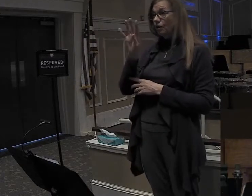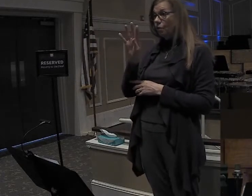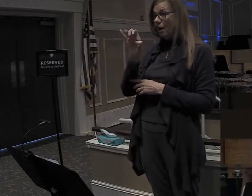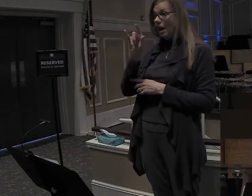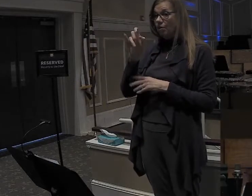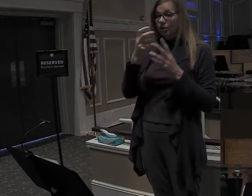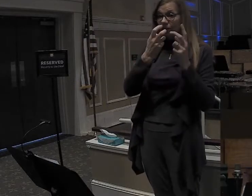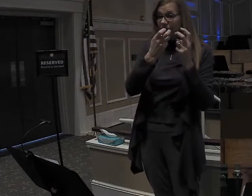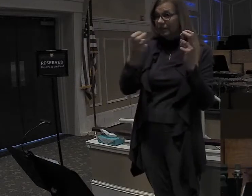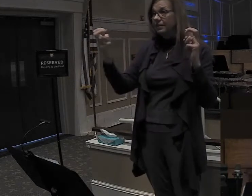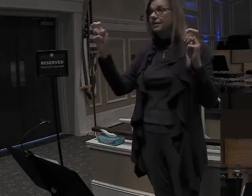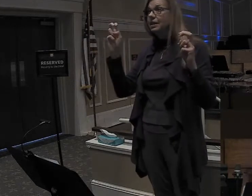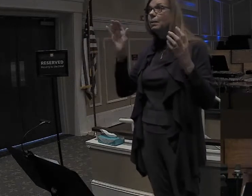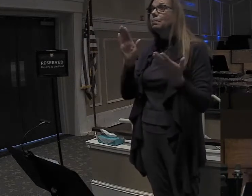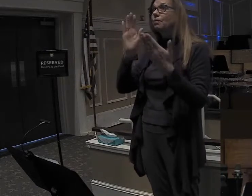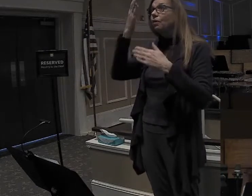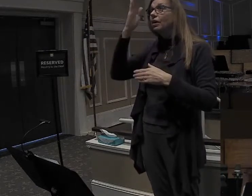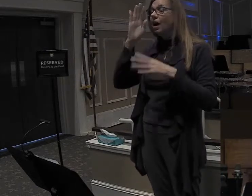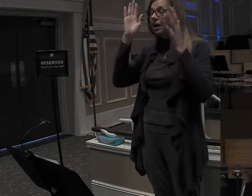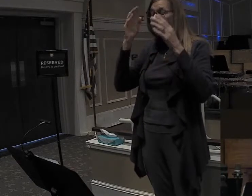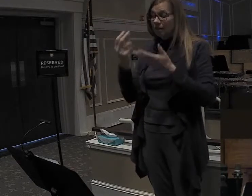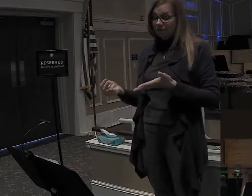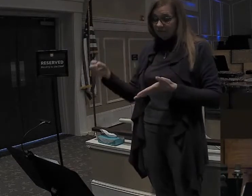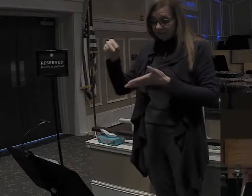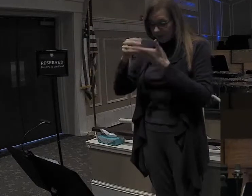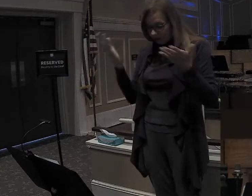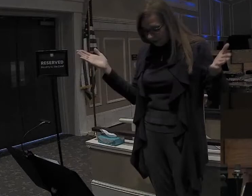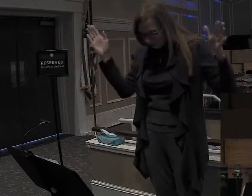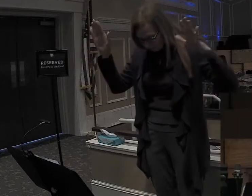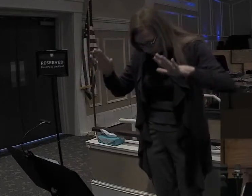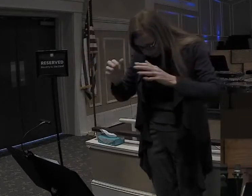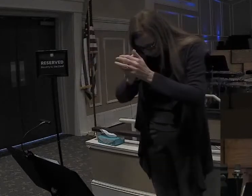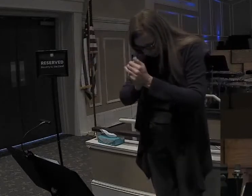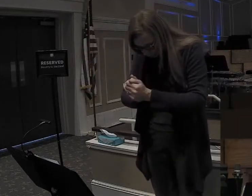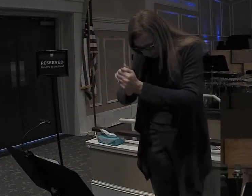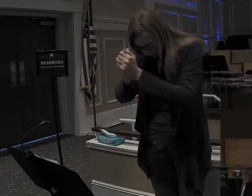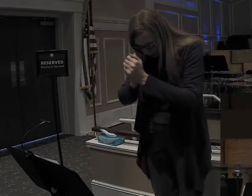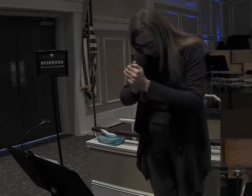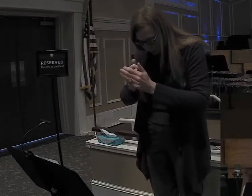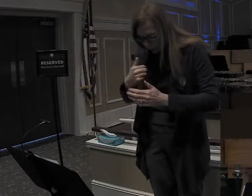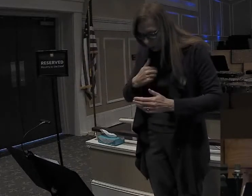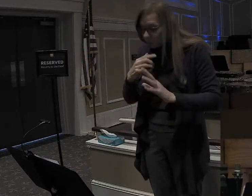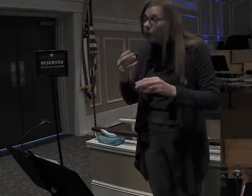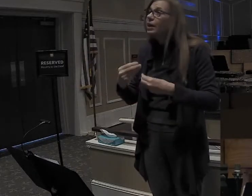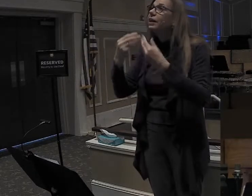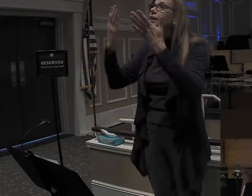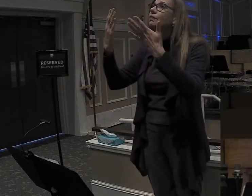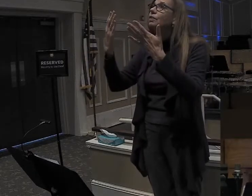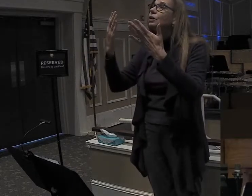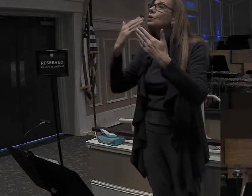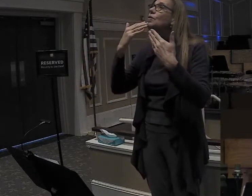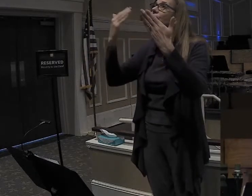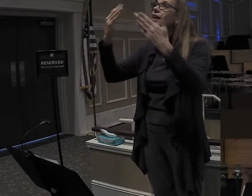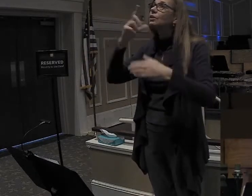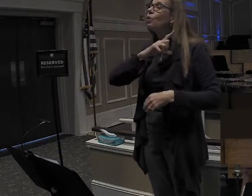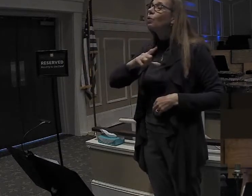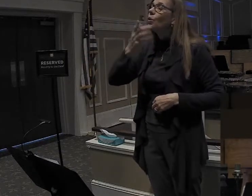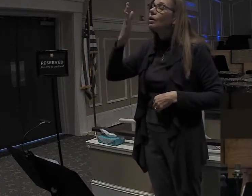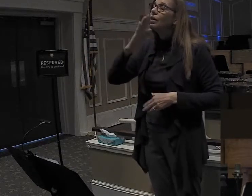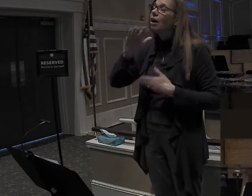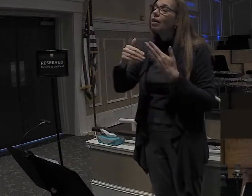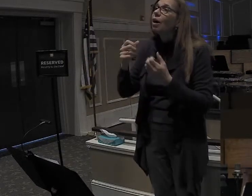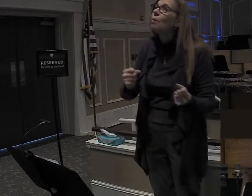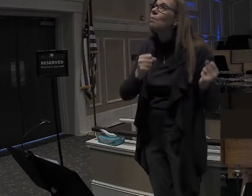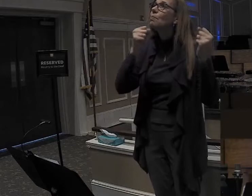sit on their thrones before God fell on their faces and worshiped God, saying, 'We give you thanks, O Lord God, the